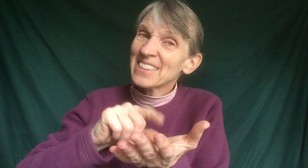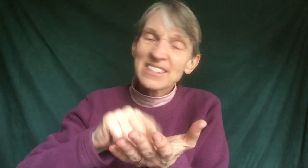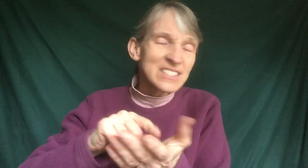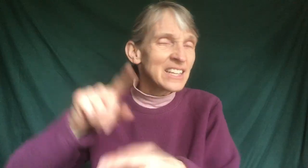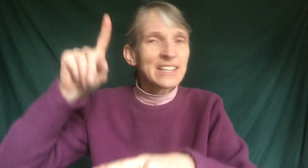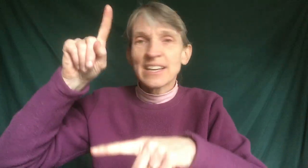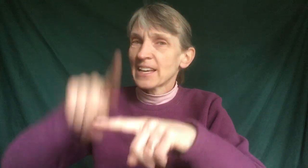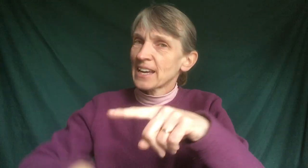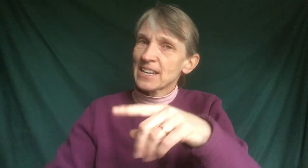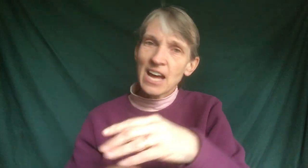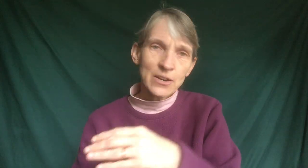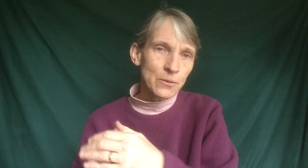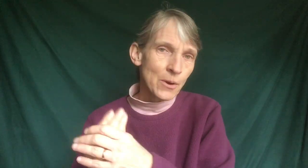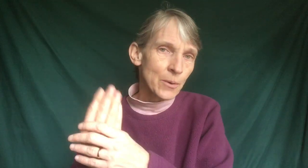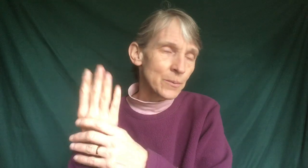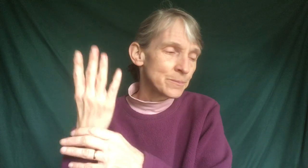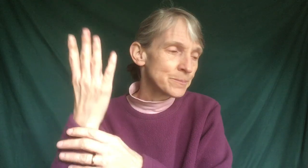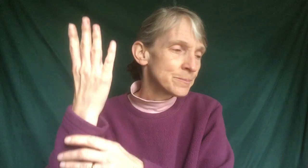the seed cannot grow.